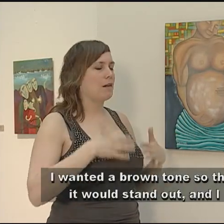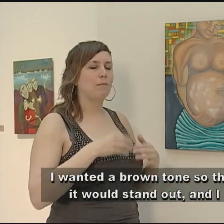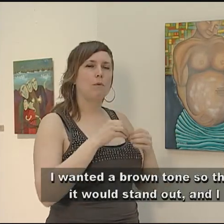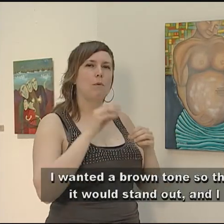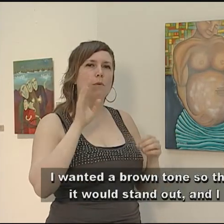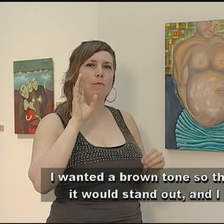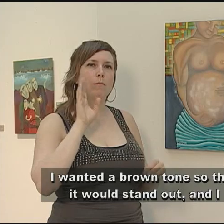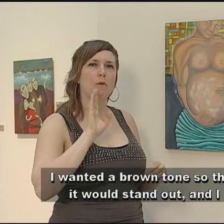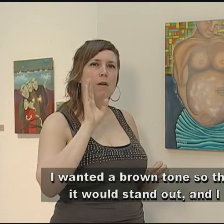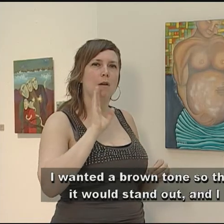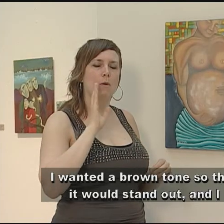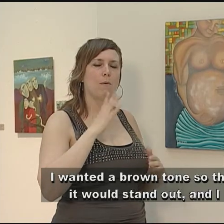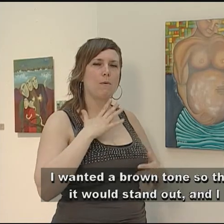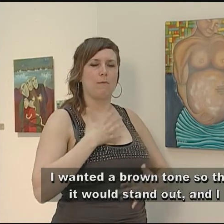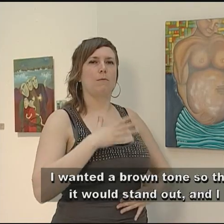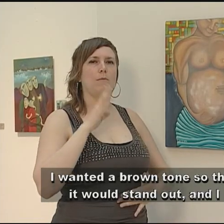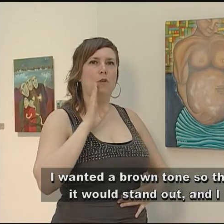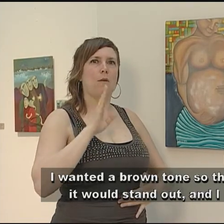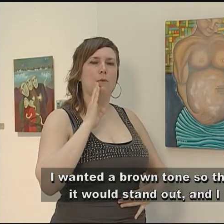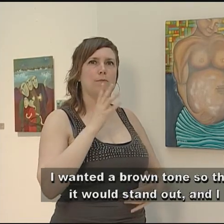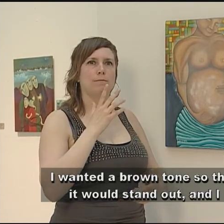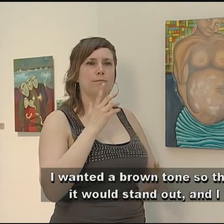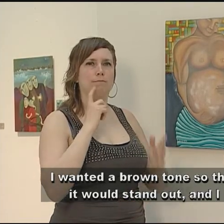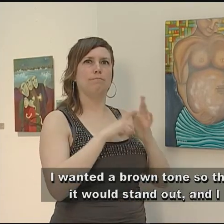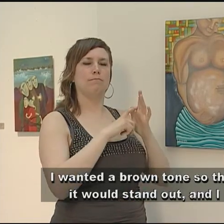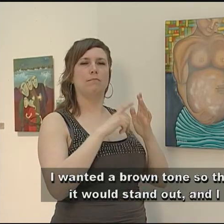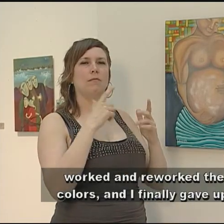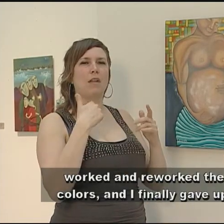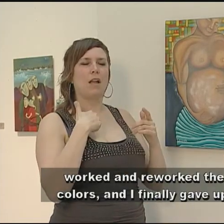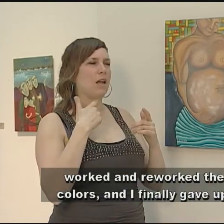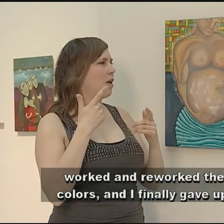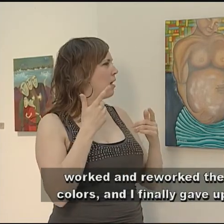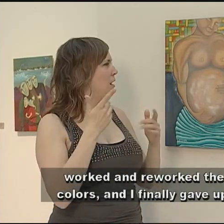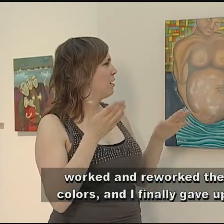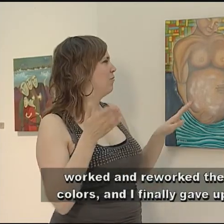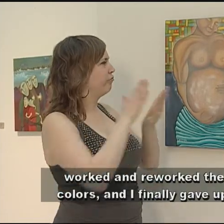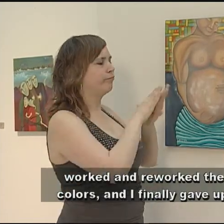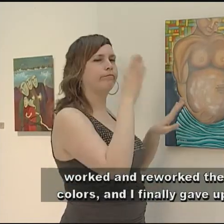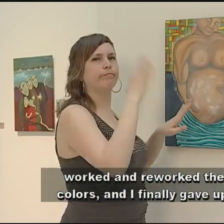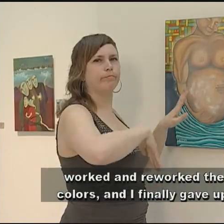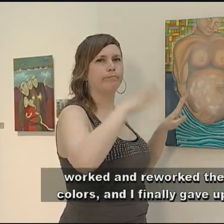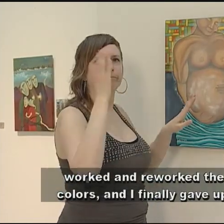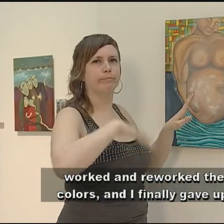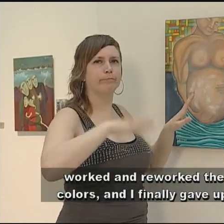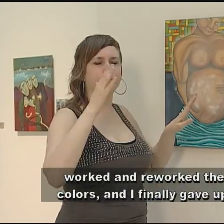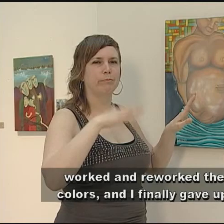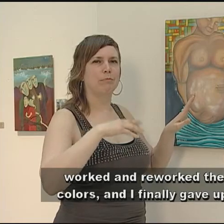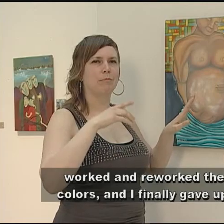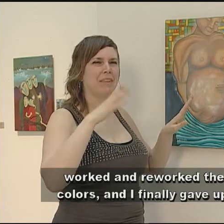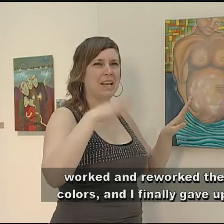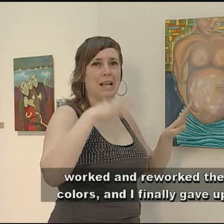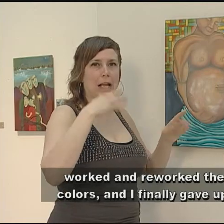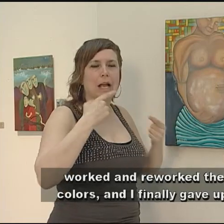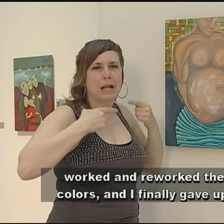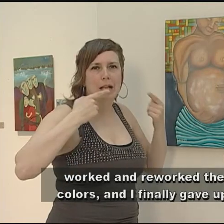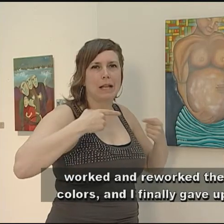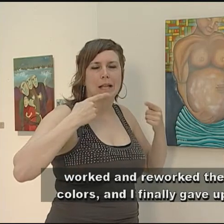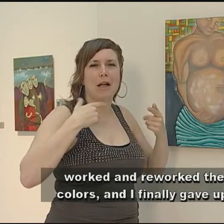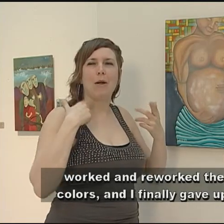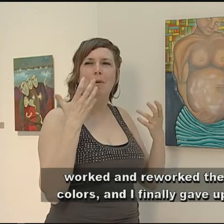I wanted a brown tone so that it would stand out, and I worked and reworked the colors, and I finally gave